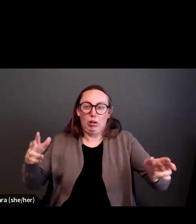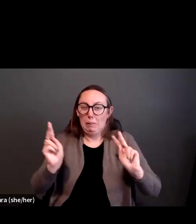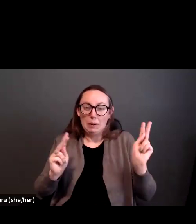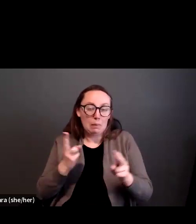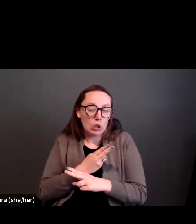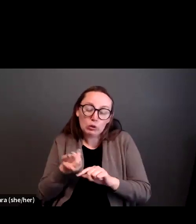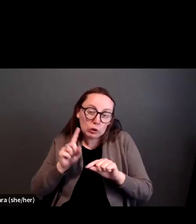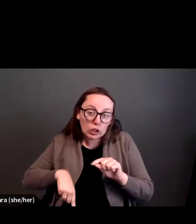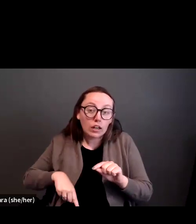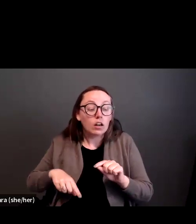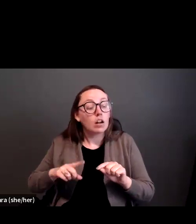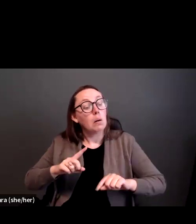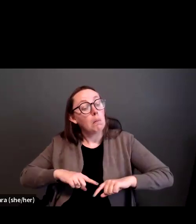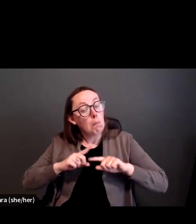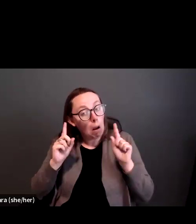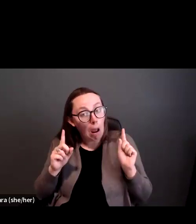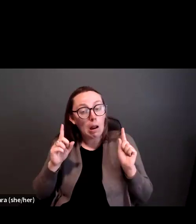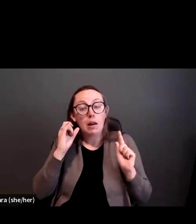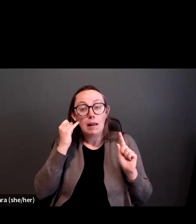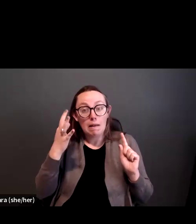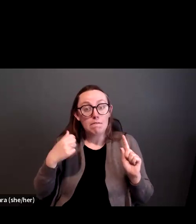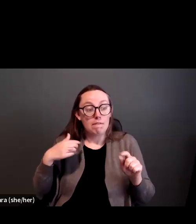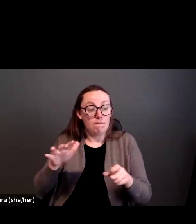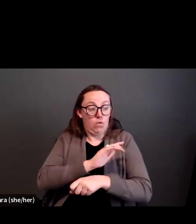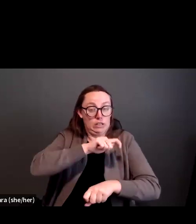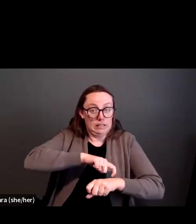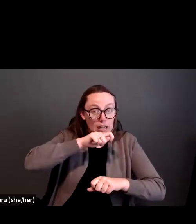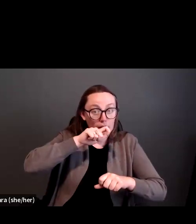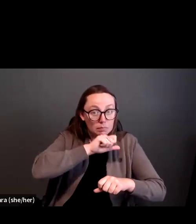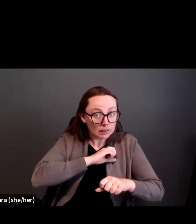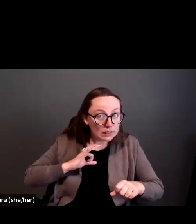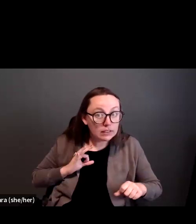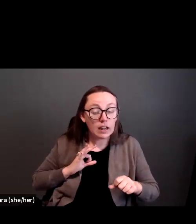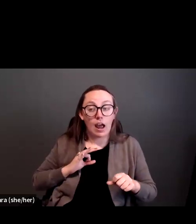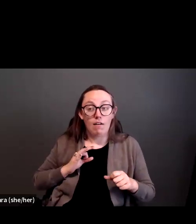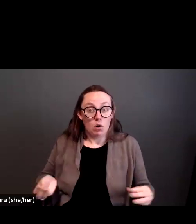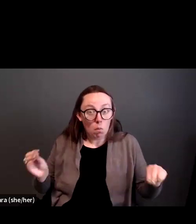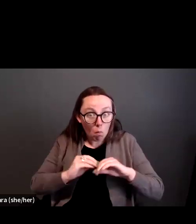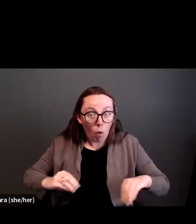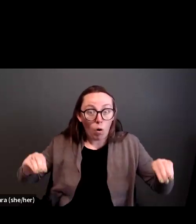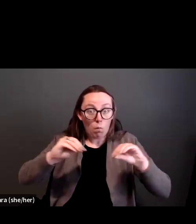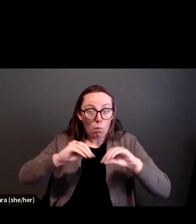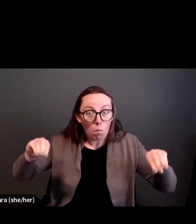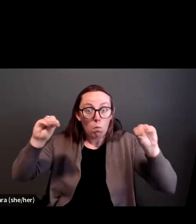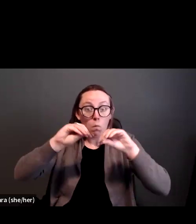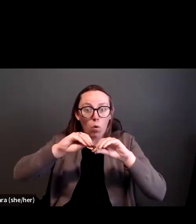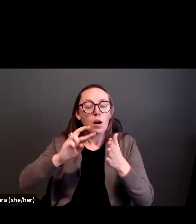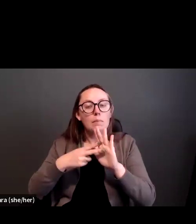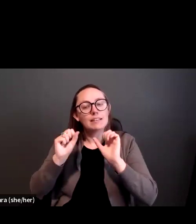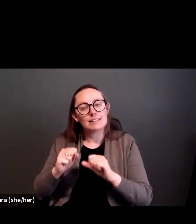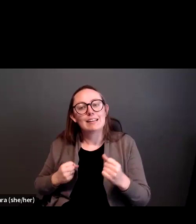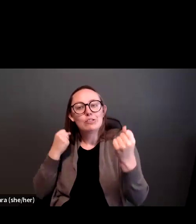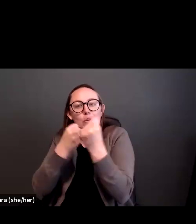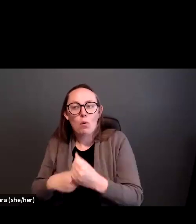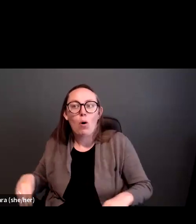do that further reach. And I feel like hopefully this came across too, that we're spending time